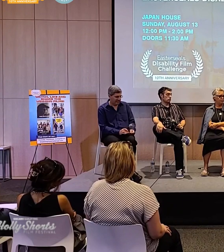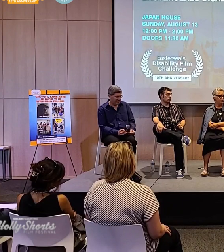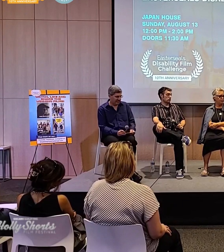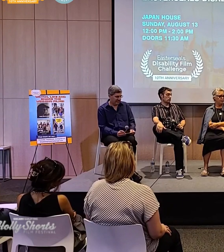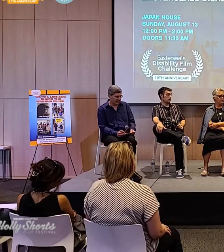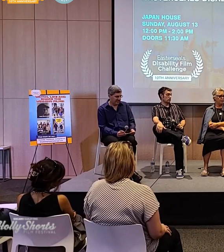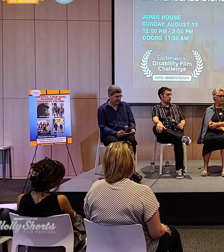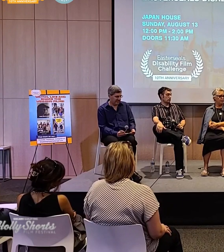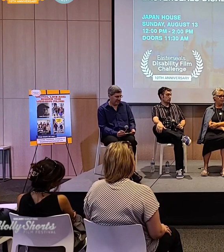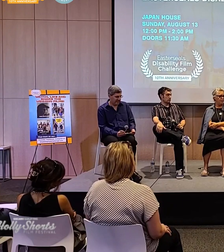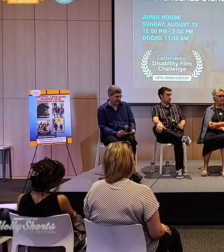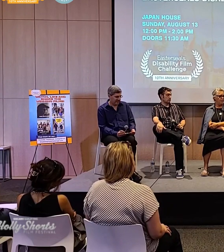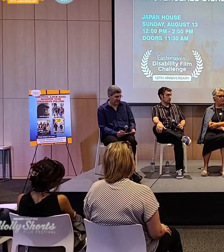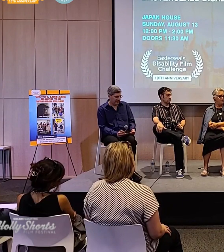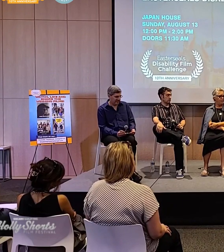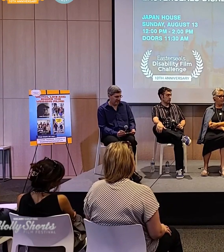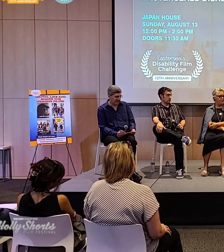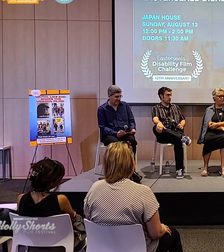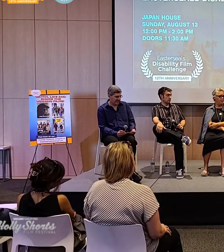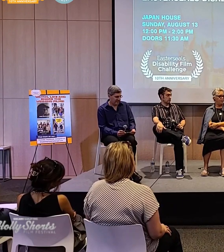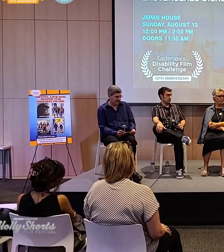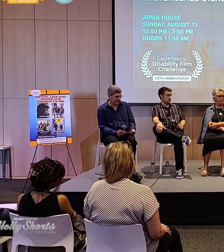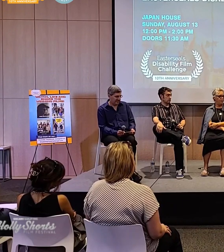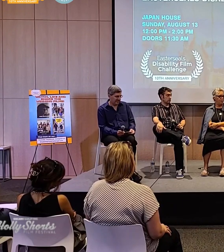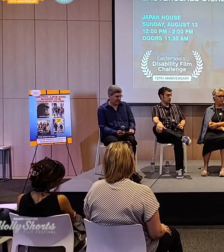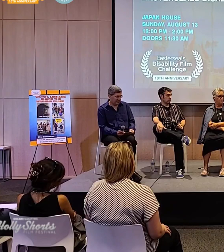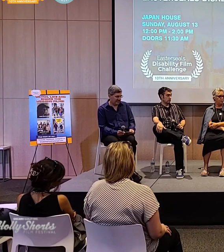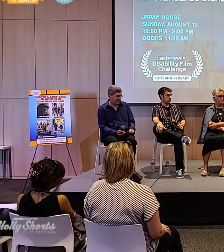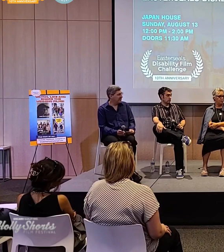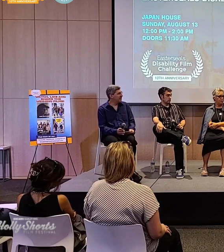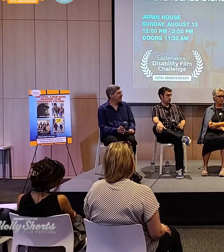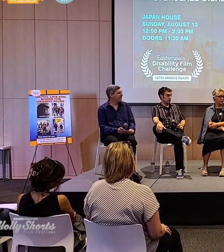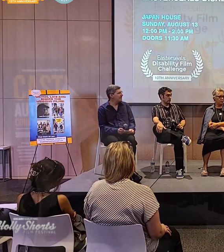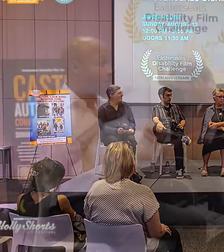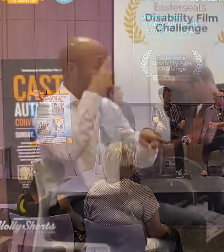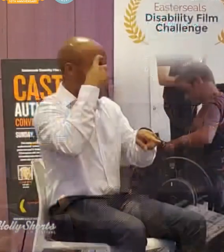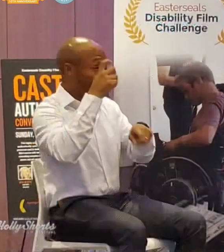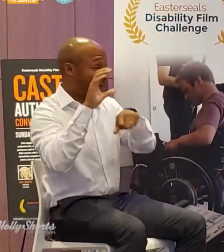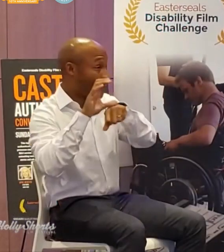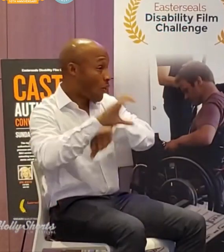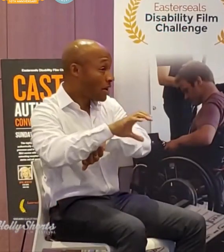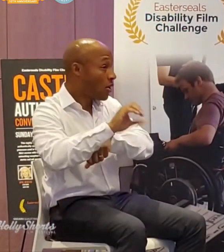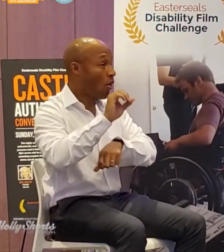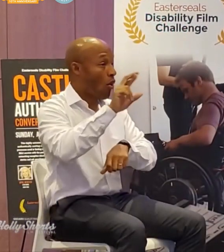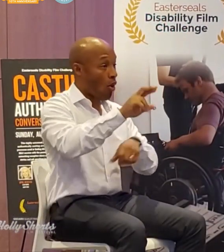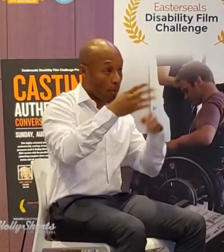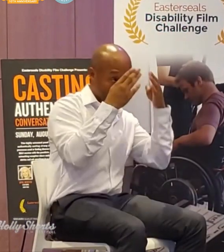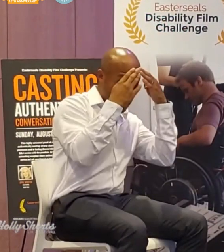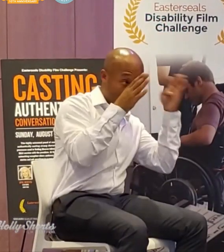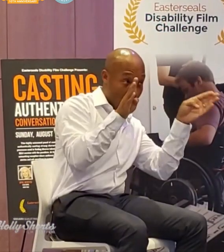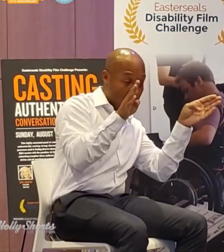by force or by open mind, more people are taking training,